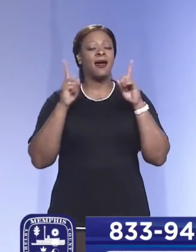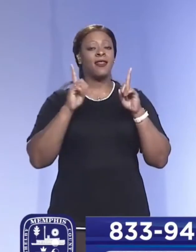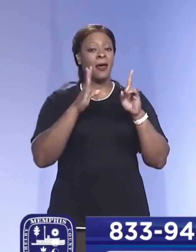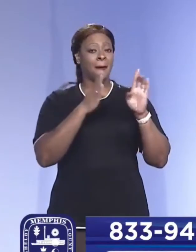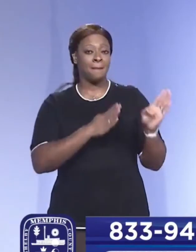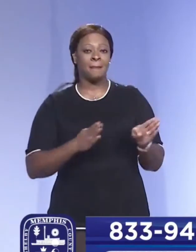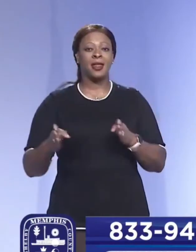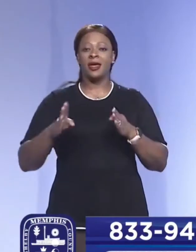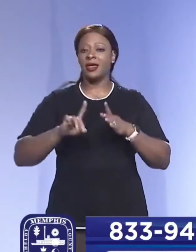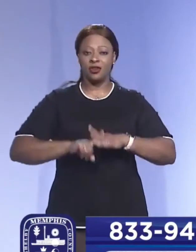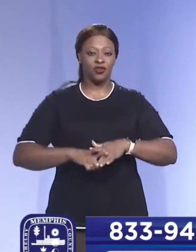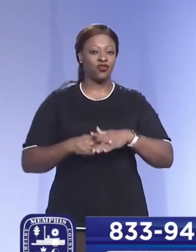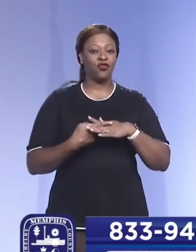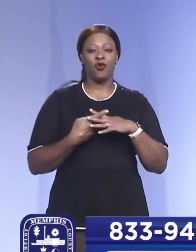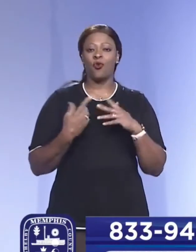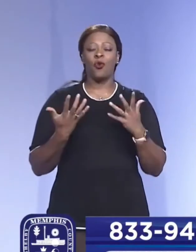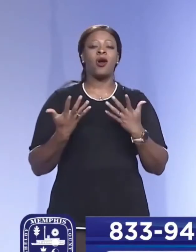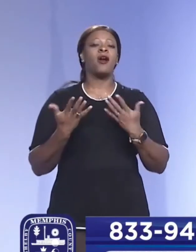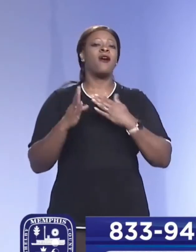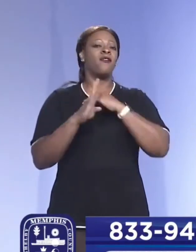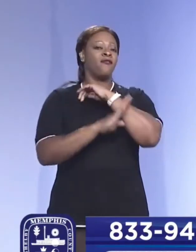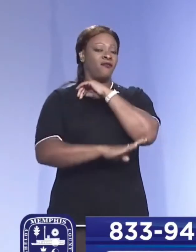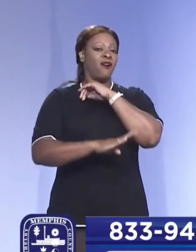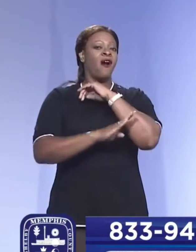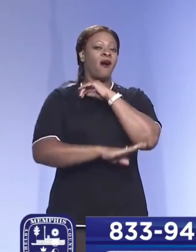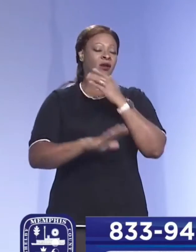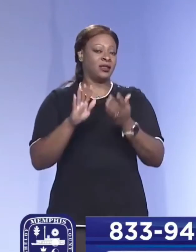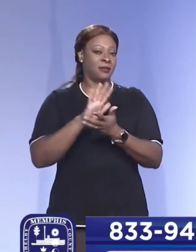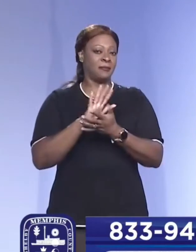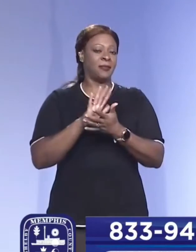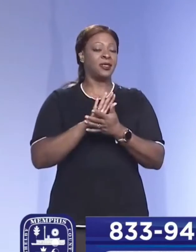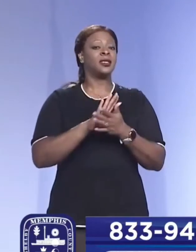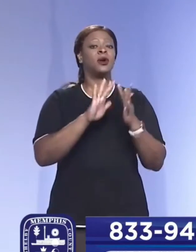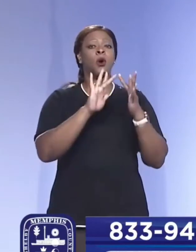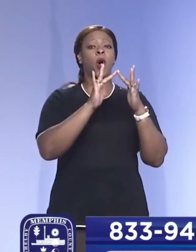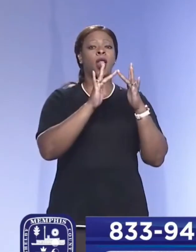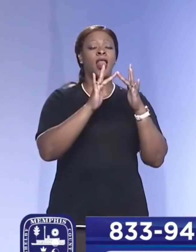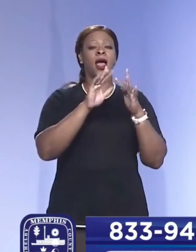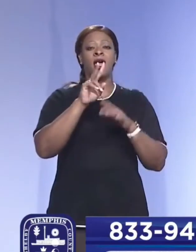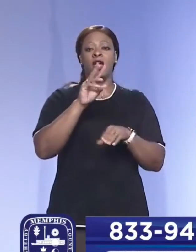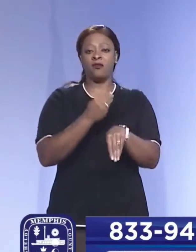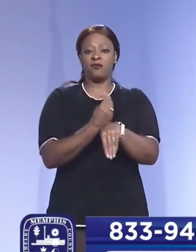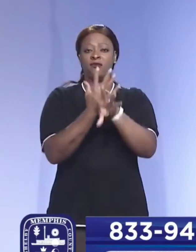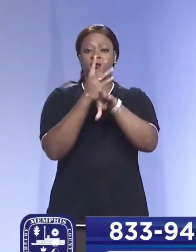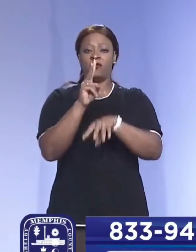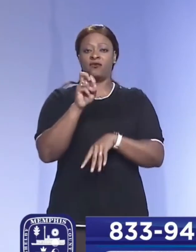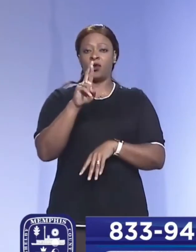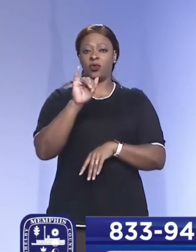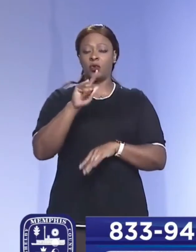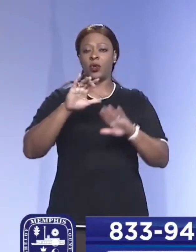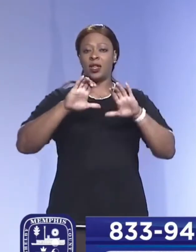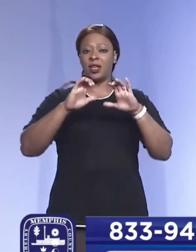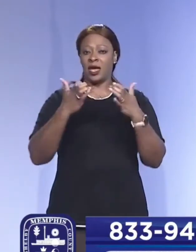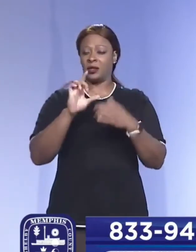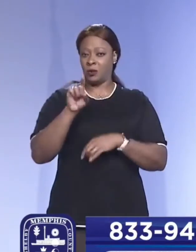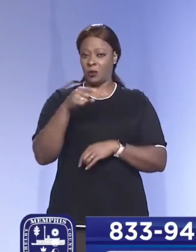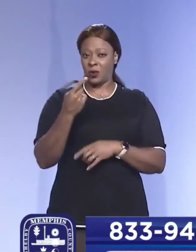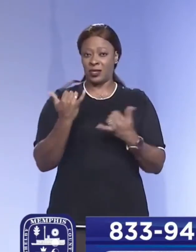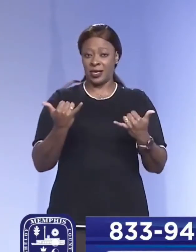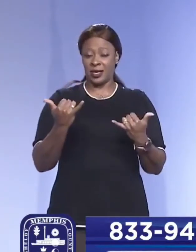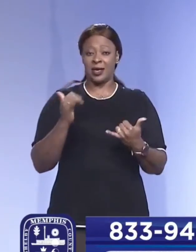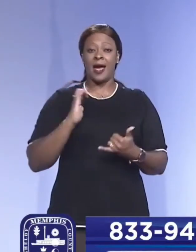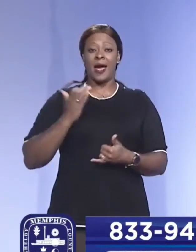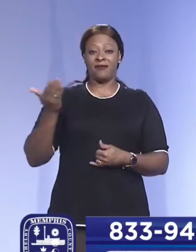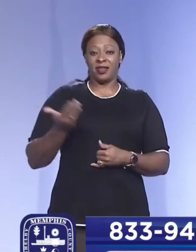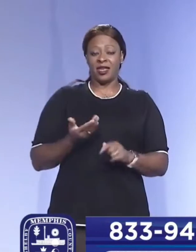to begin the fall semester with online and virtual classes only. We have today as our guest